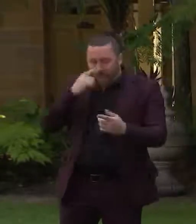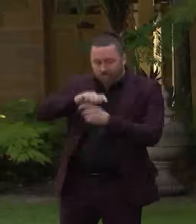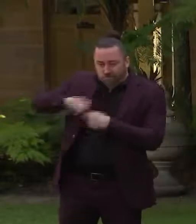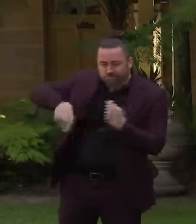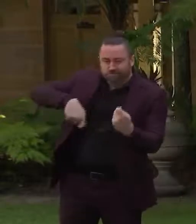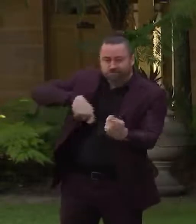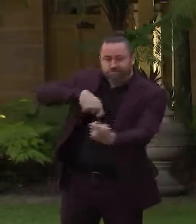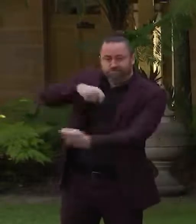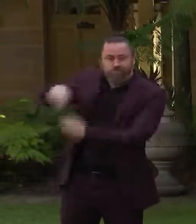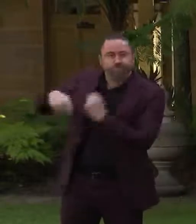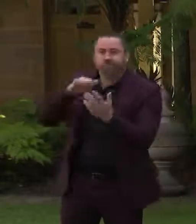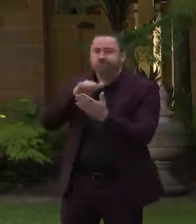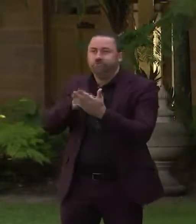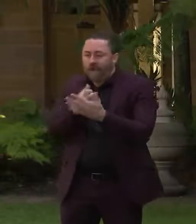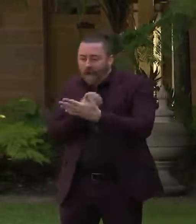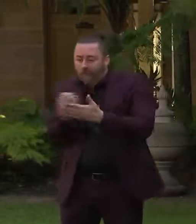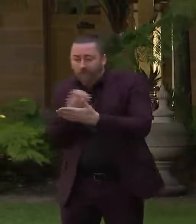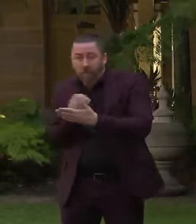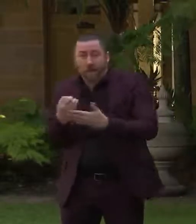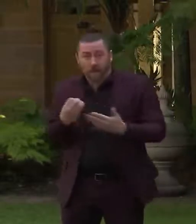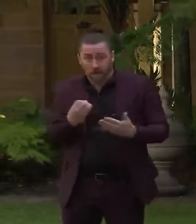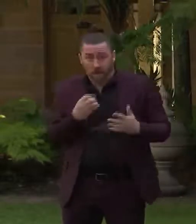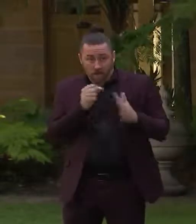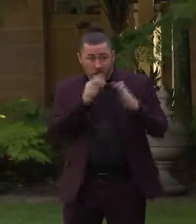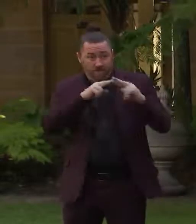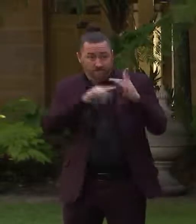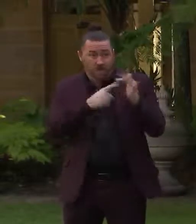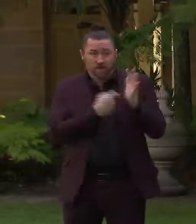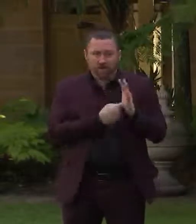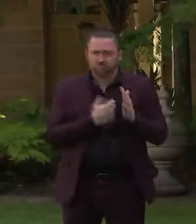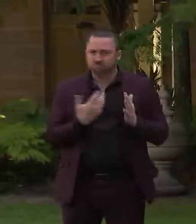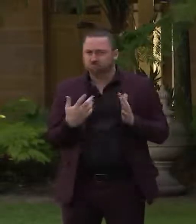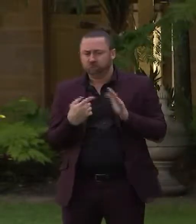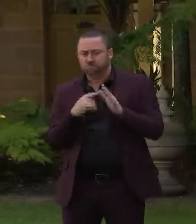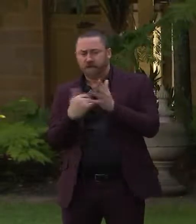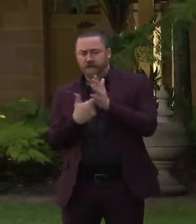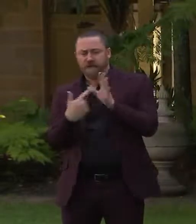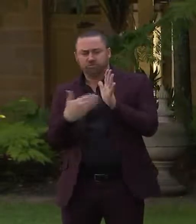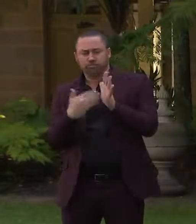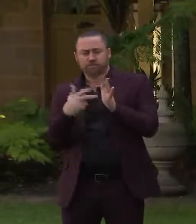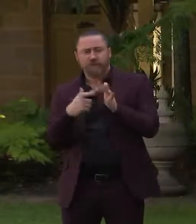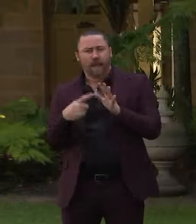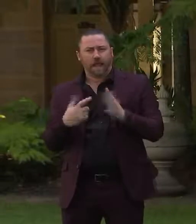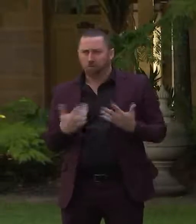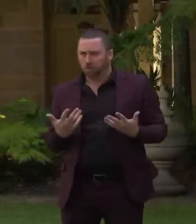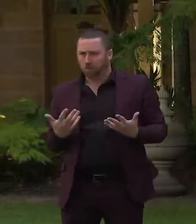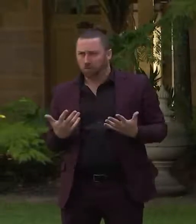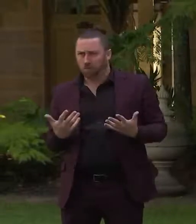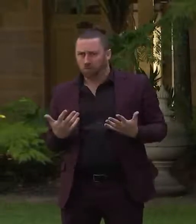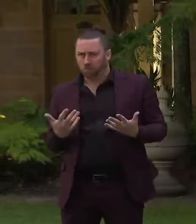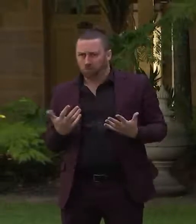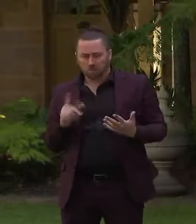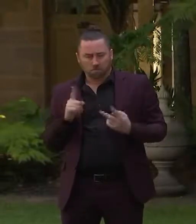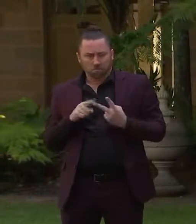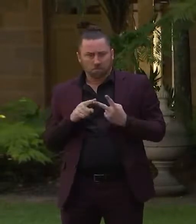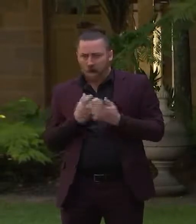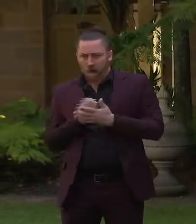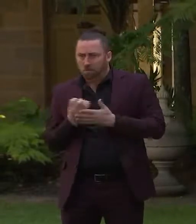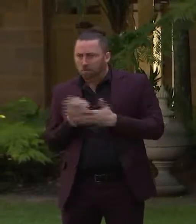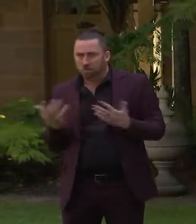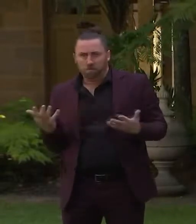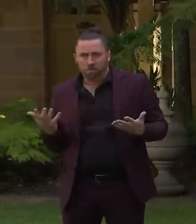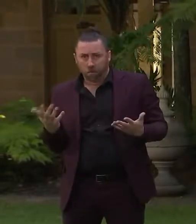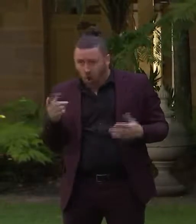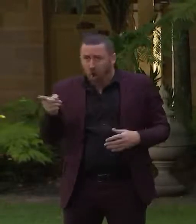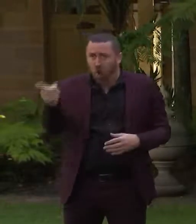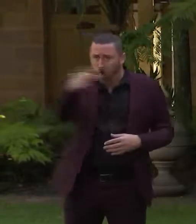that also for the AstraZeneca vaccine. The public deserves, frankly, greater